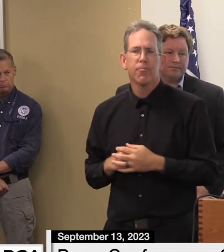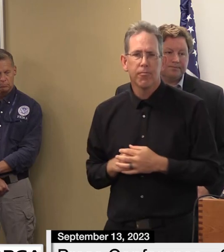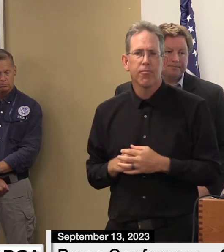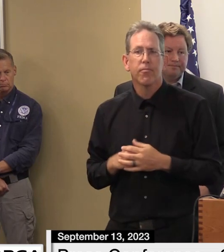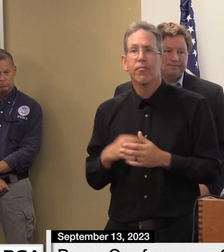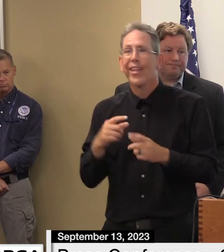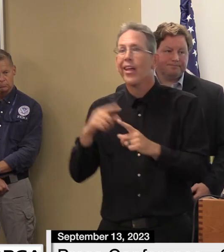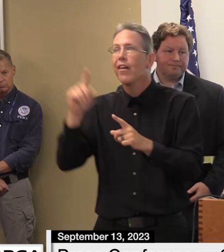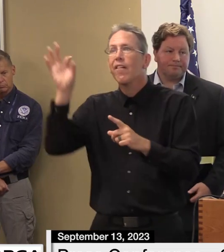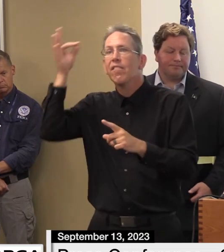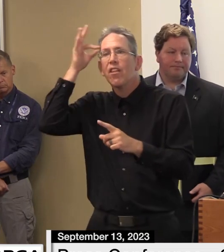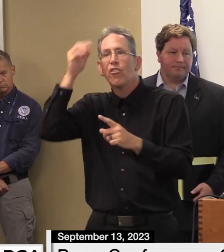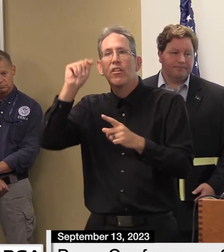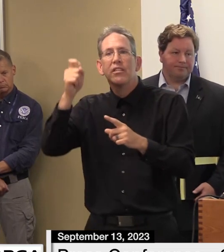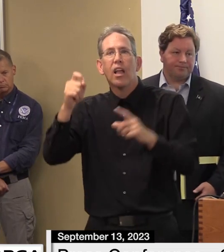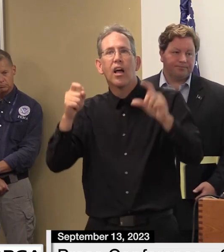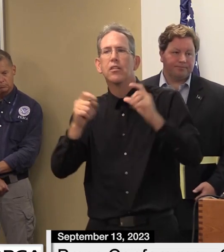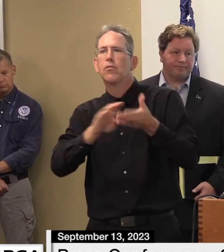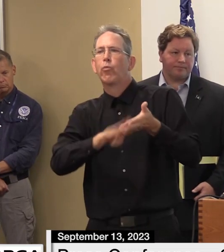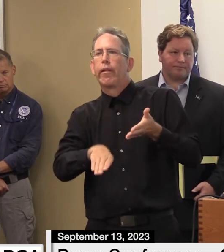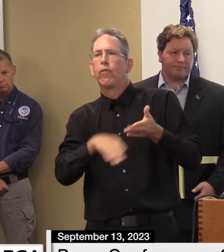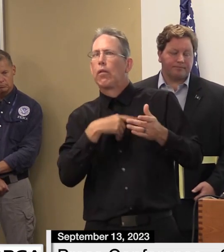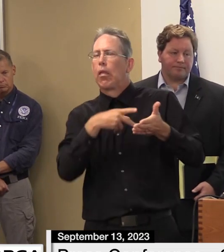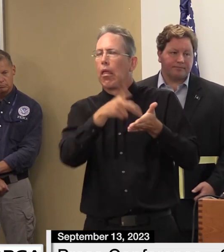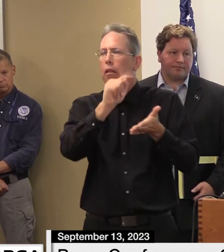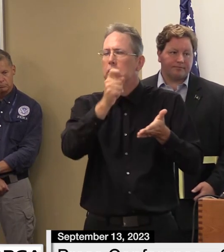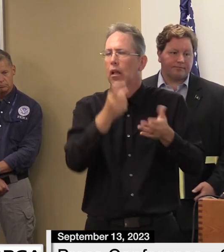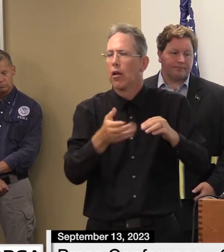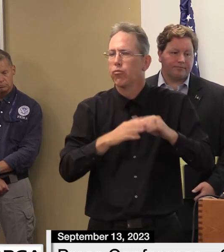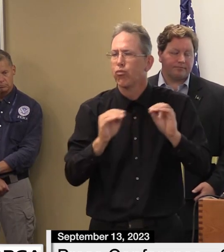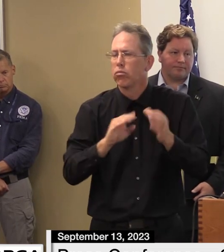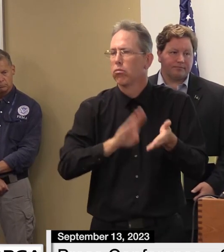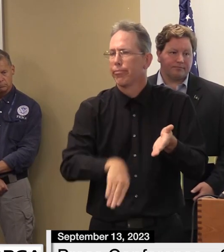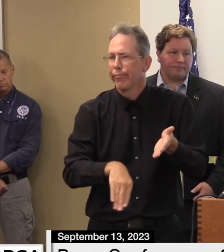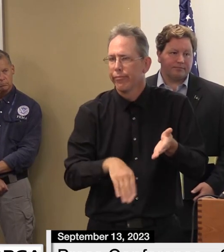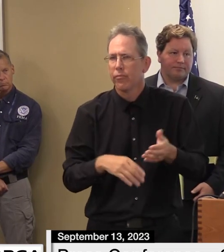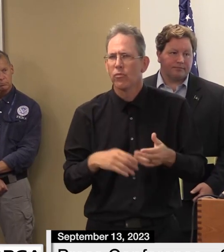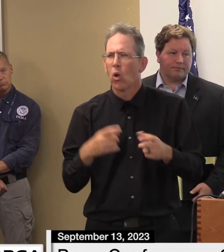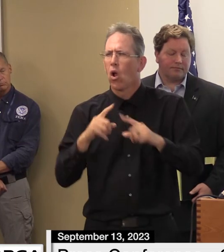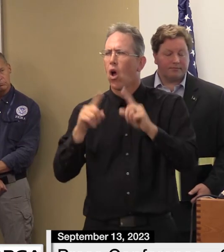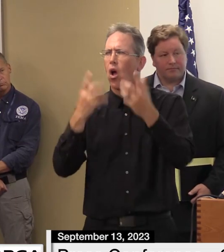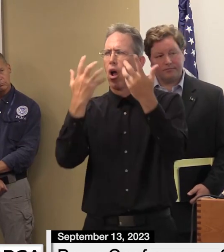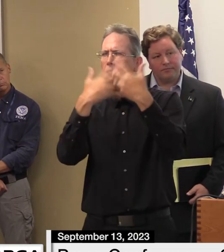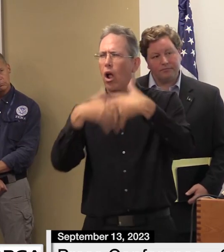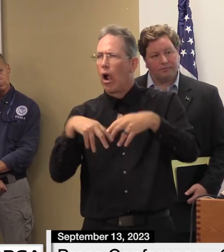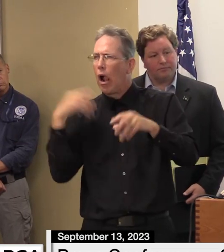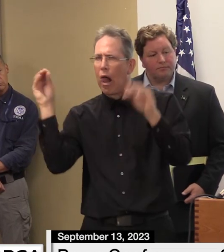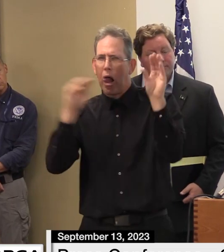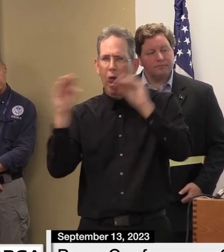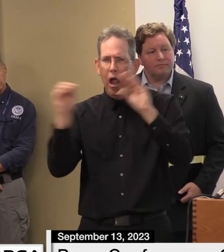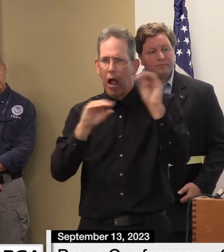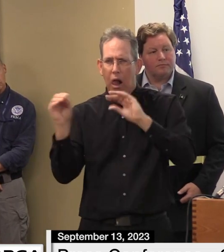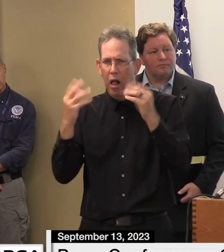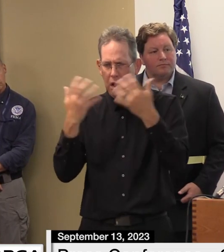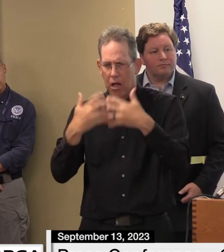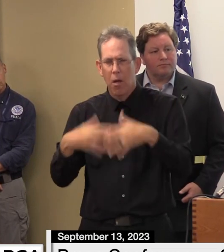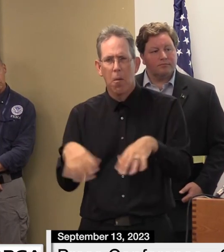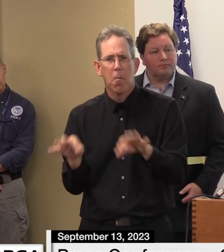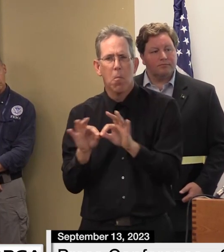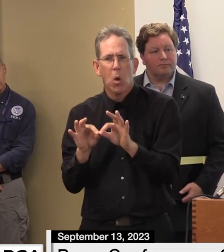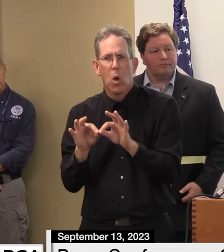tax credits and other public programs also support this? It all comes together. And so that's why I think it's important to know